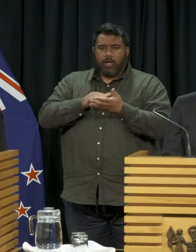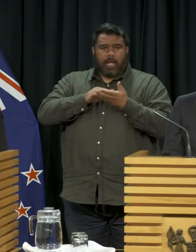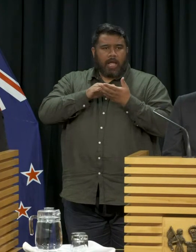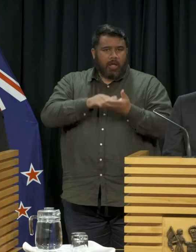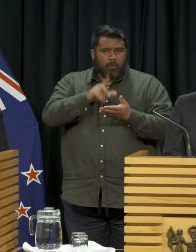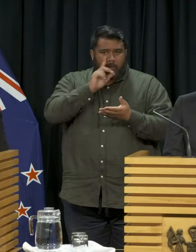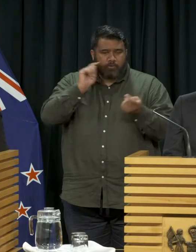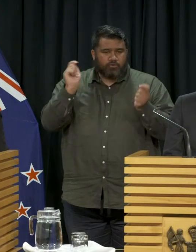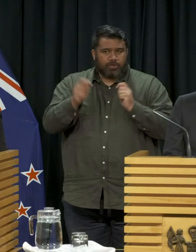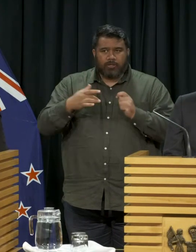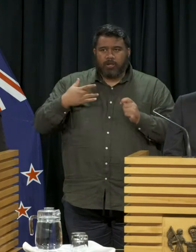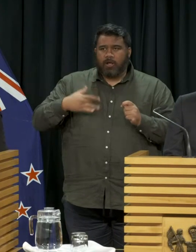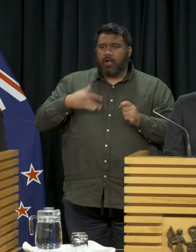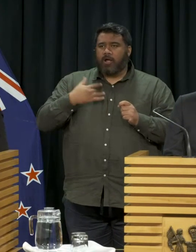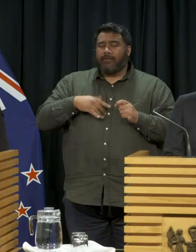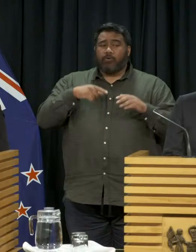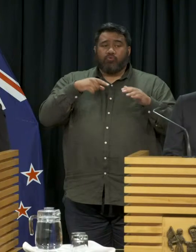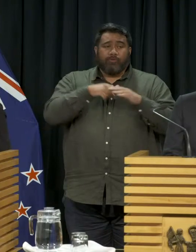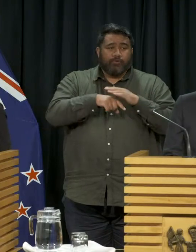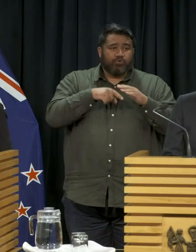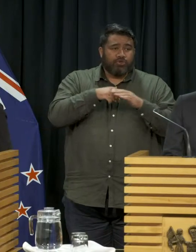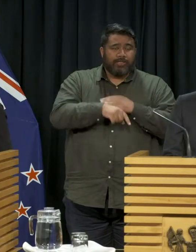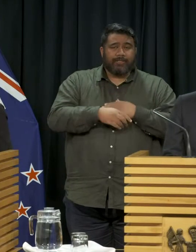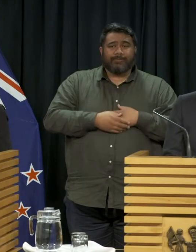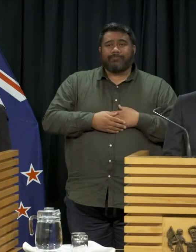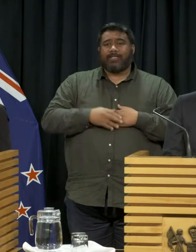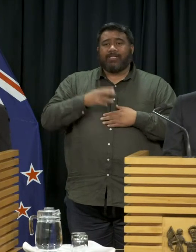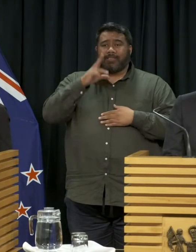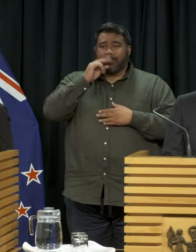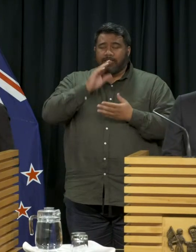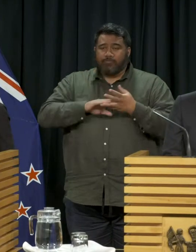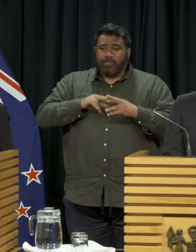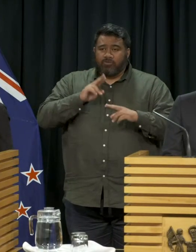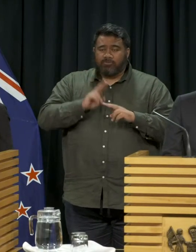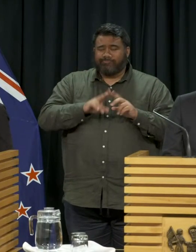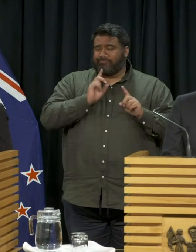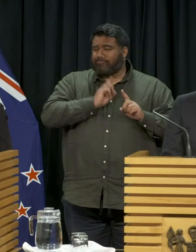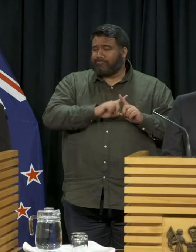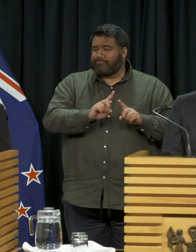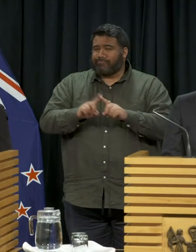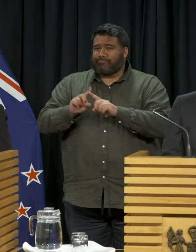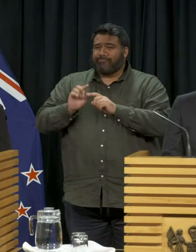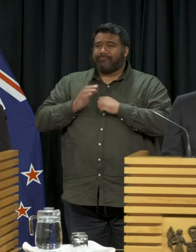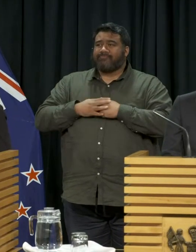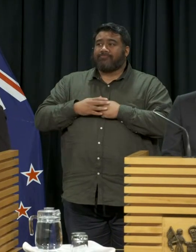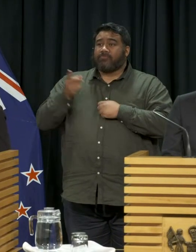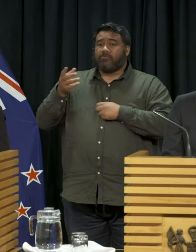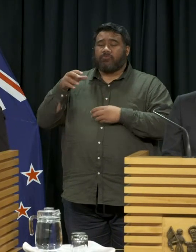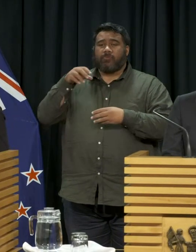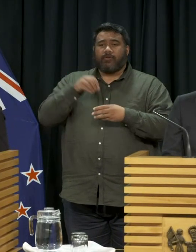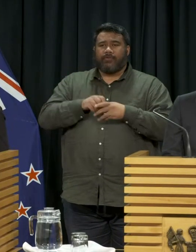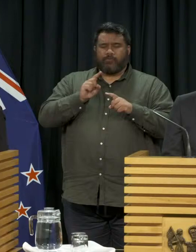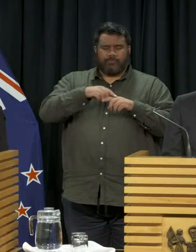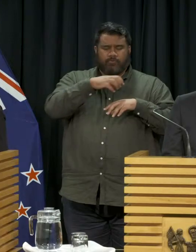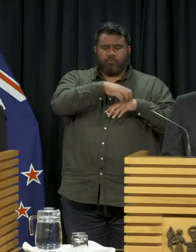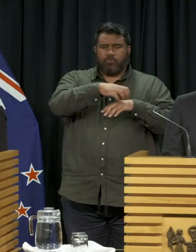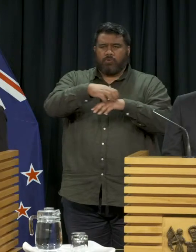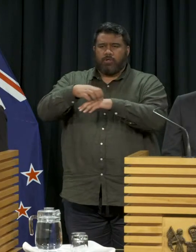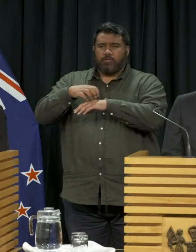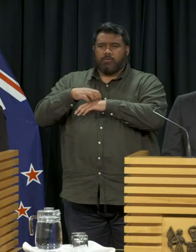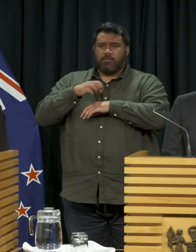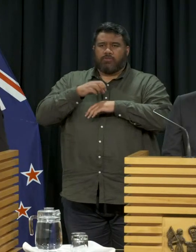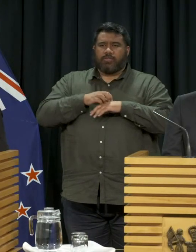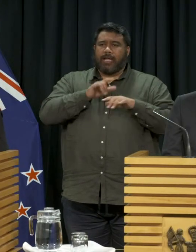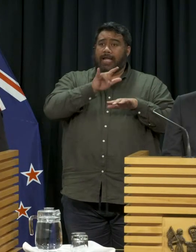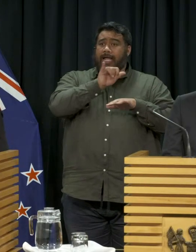prisons, refugee centres and teen parent units. He was patron of the Royal New Zealand Yacht Squadron and a life member of the Aviation Industry